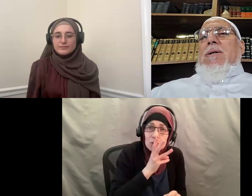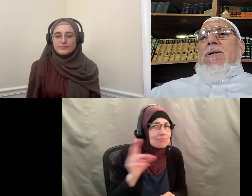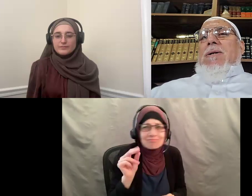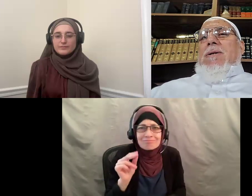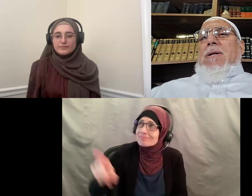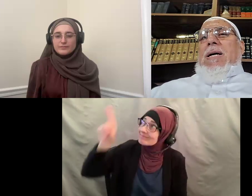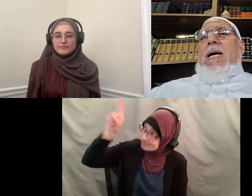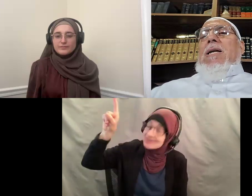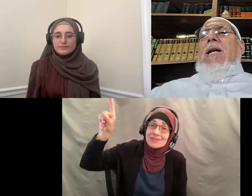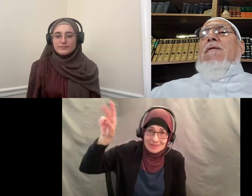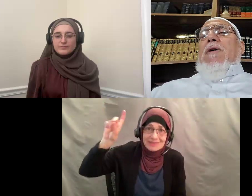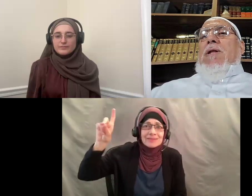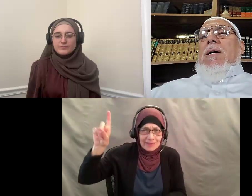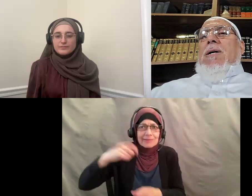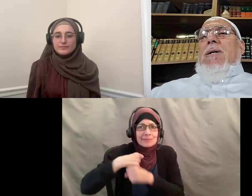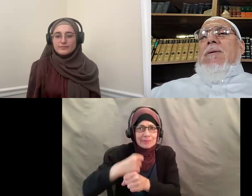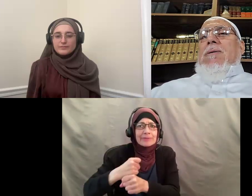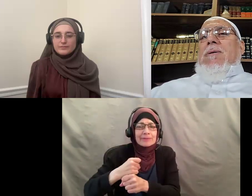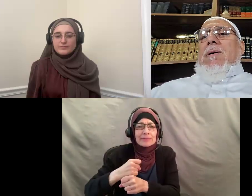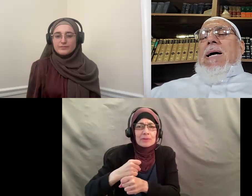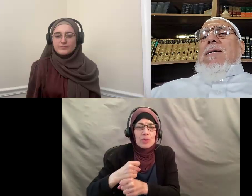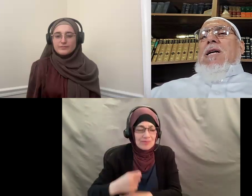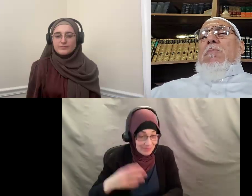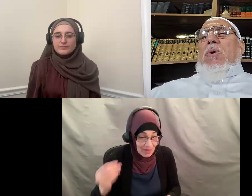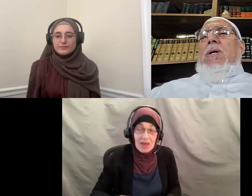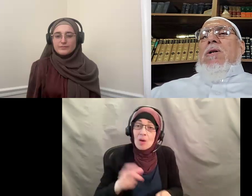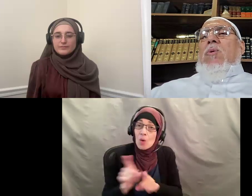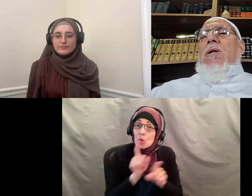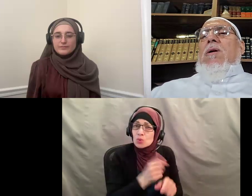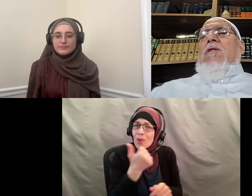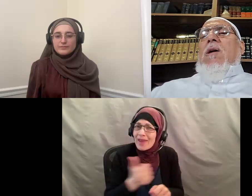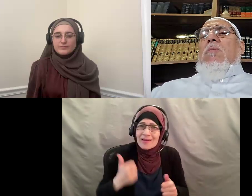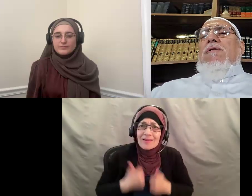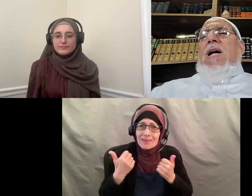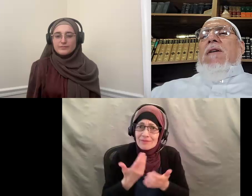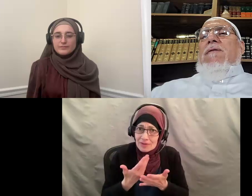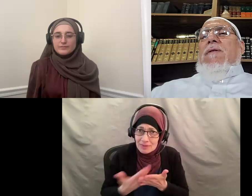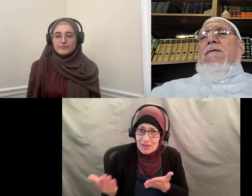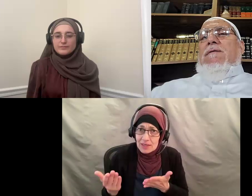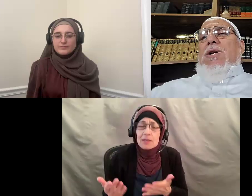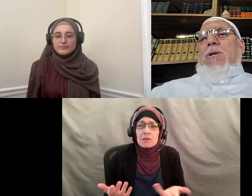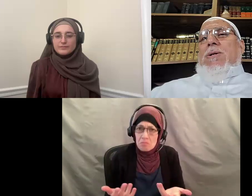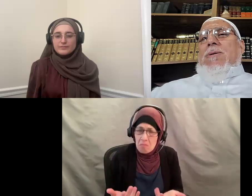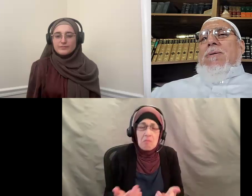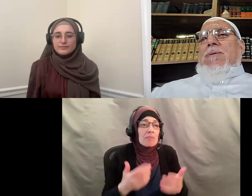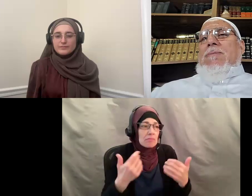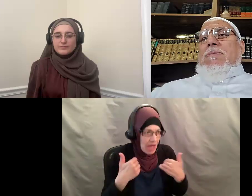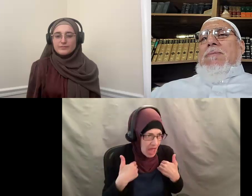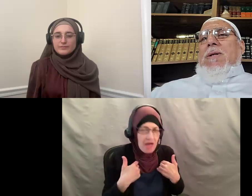span. Any living thing has a point when their term of life